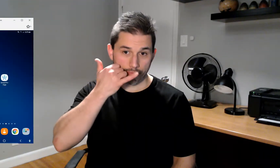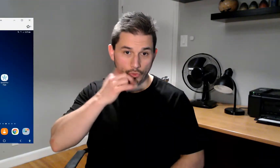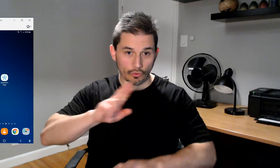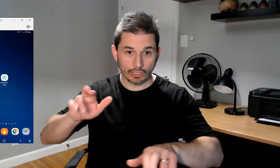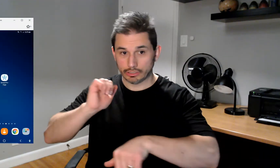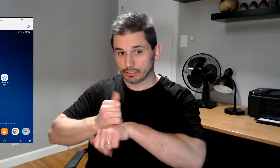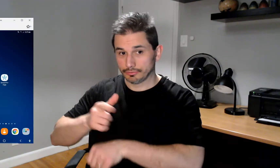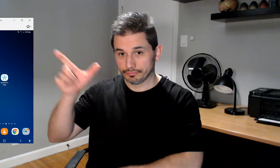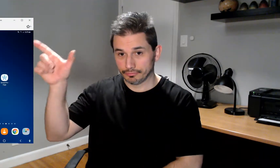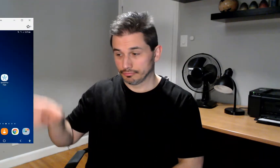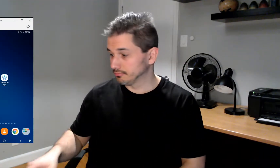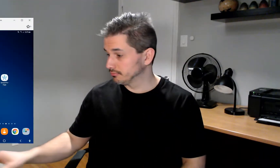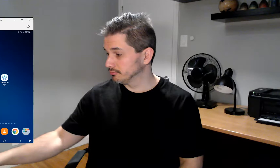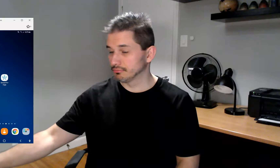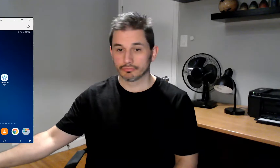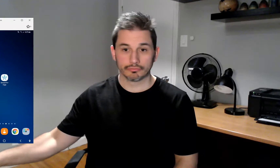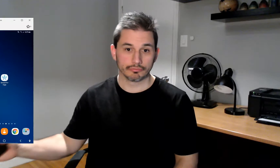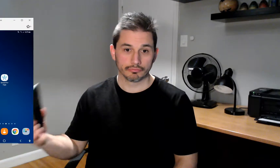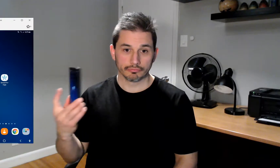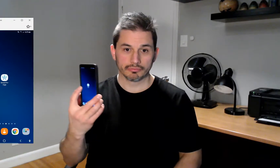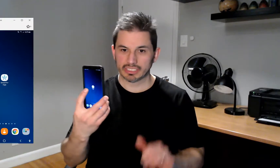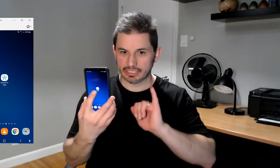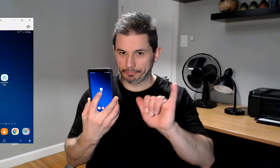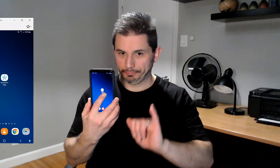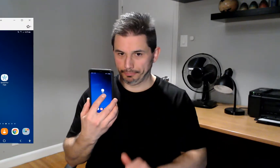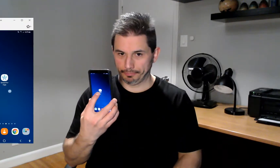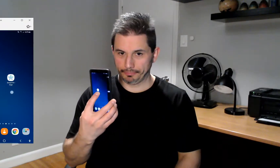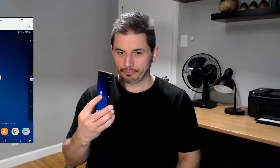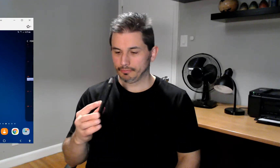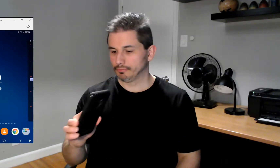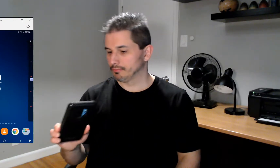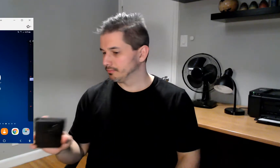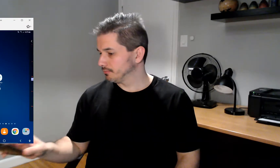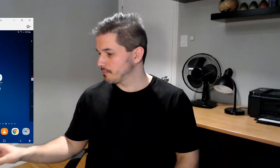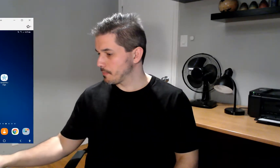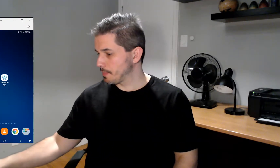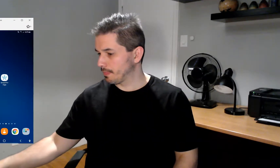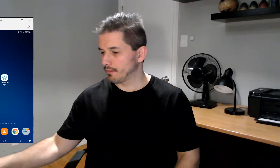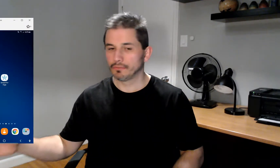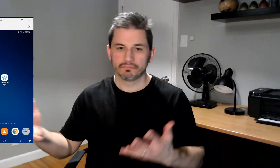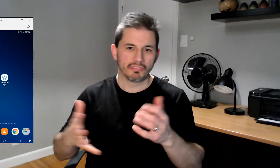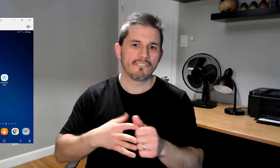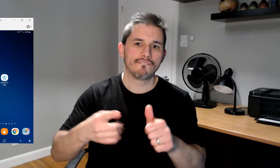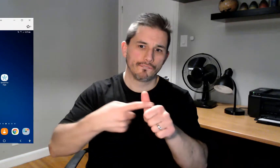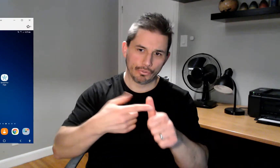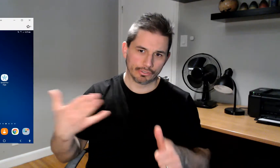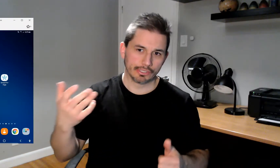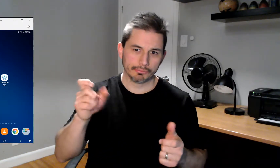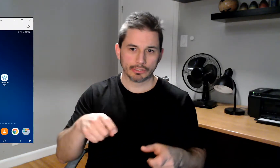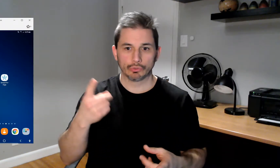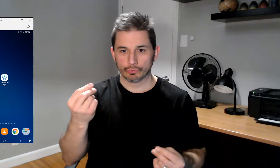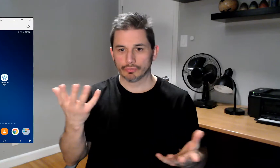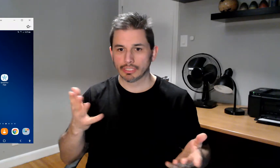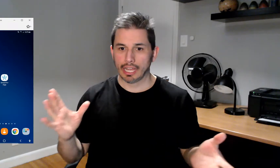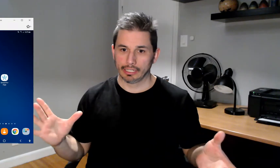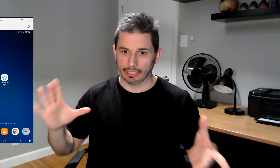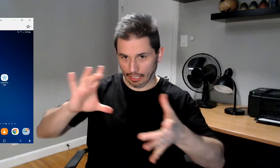So I've got my screen on the sidebar here, copying the movements of my phone. So the first thing I have to do is